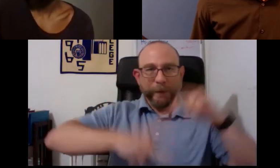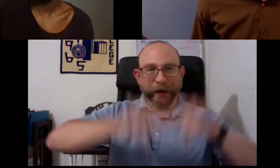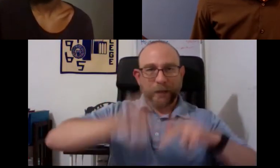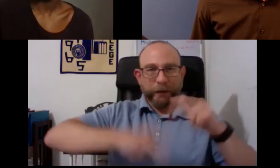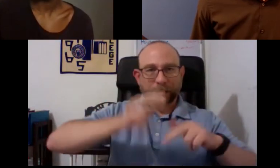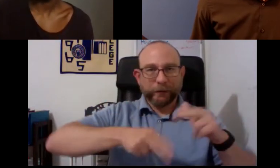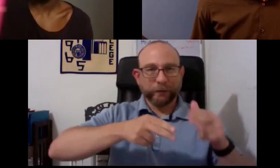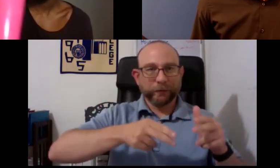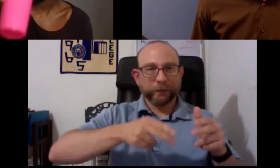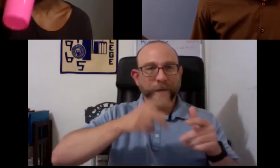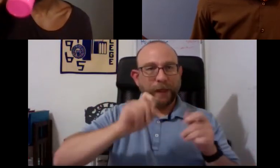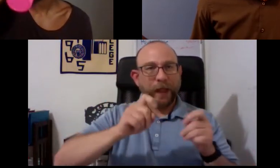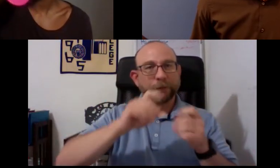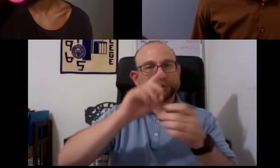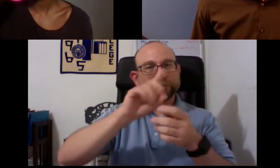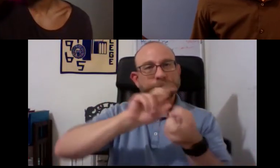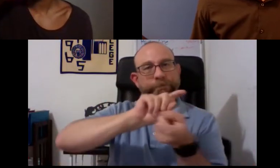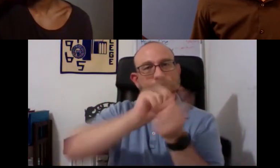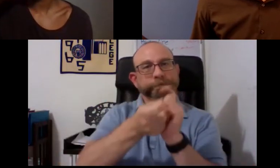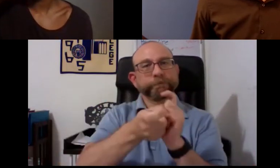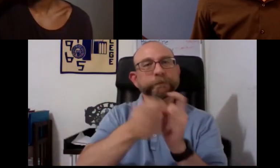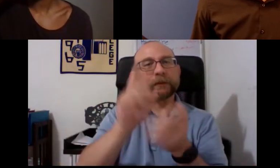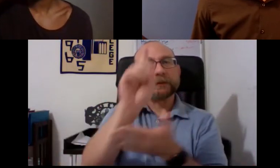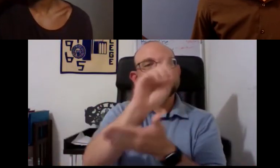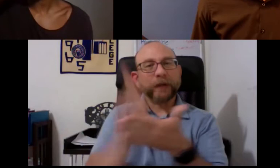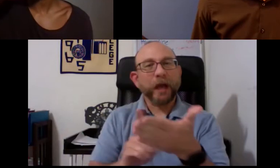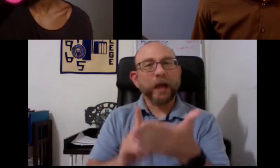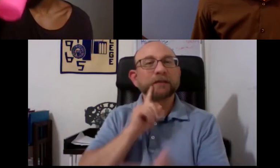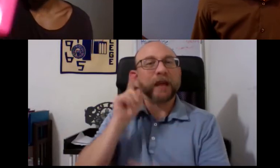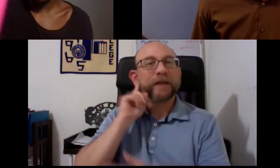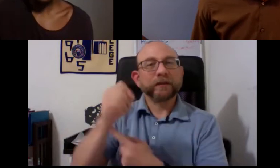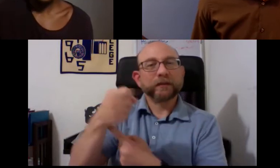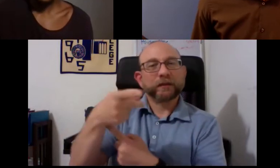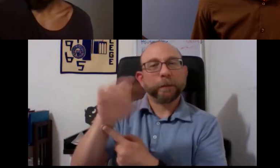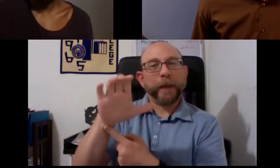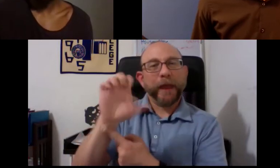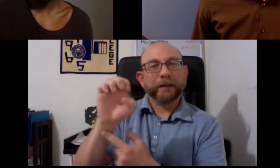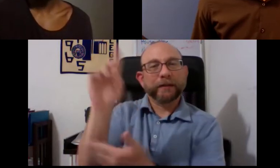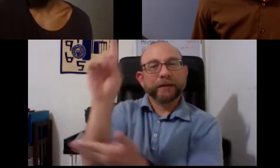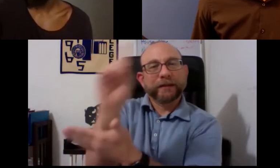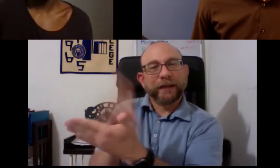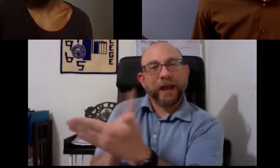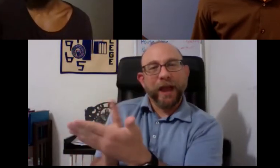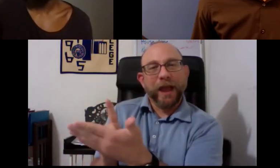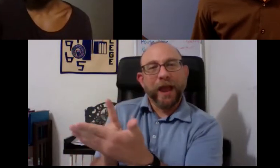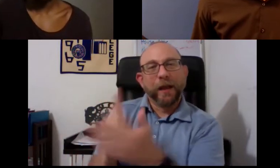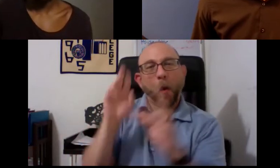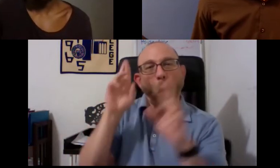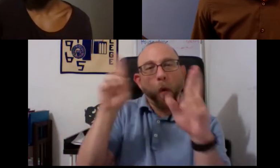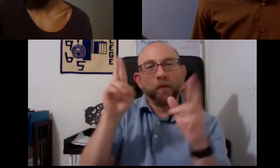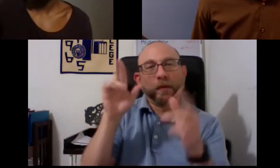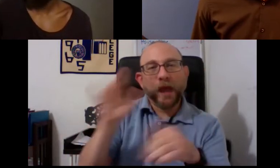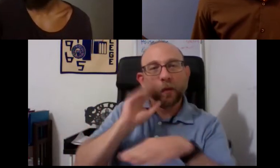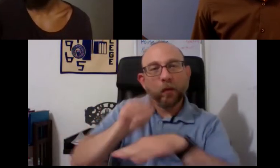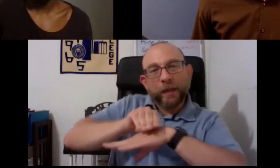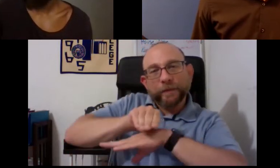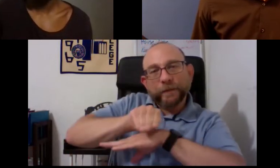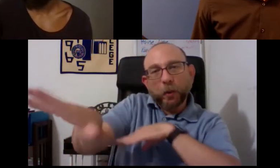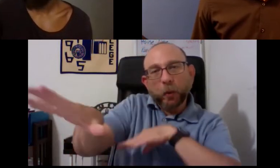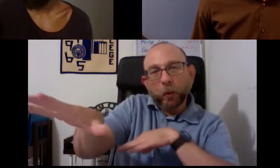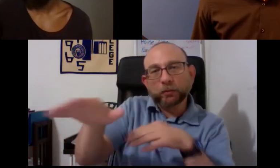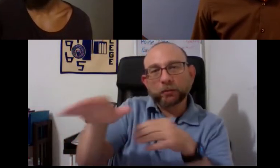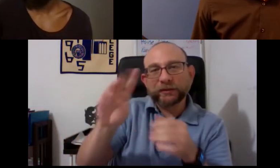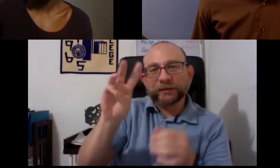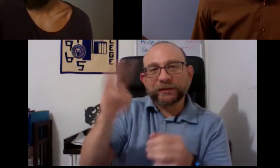people. So we have 2 buildings at Gallaudet's campus that have been turned into deaf space, or were designed with